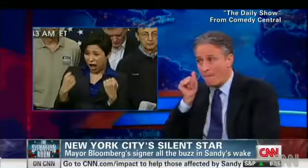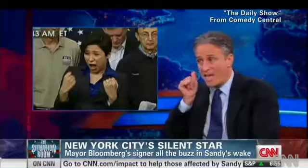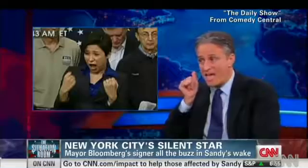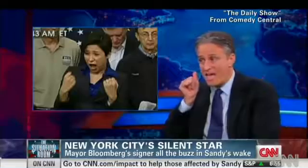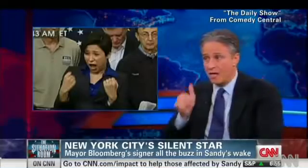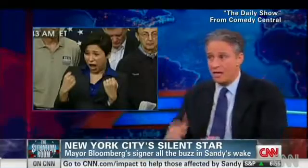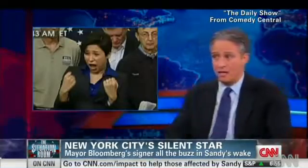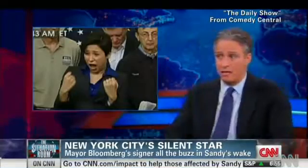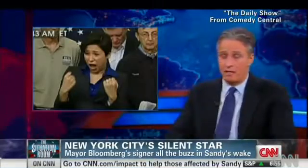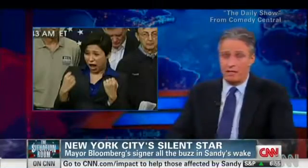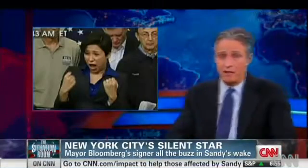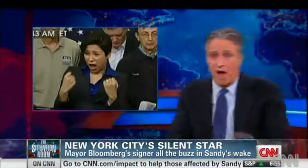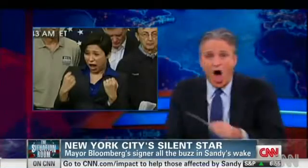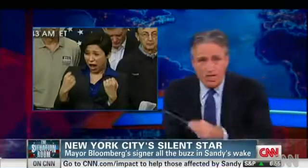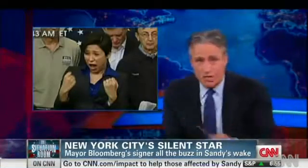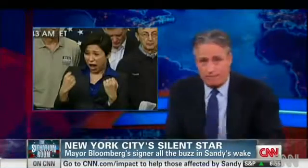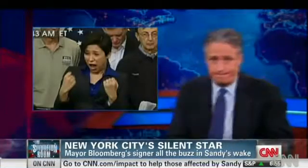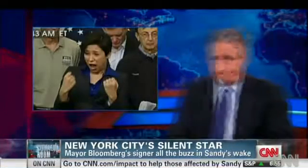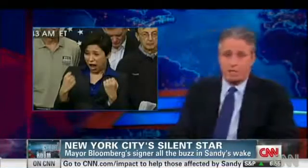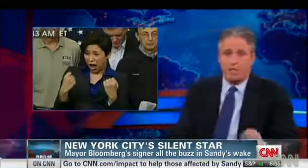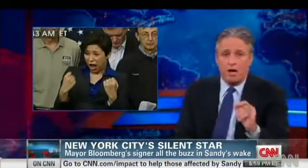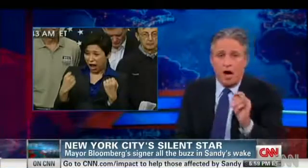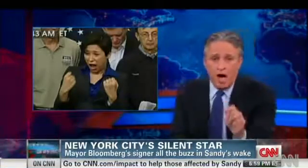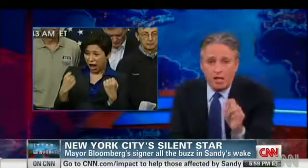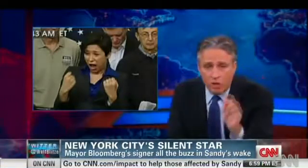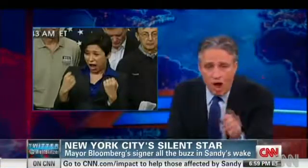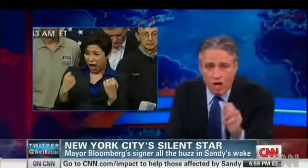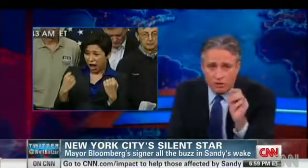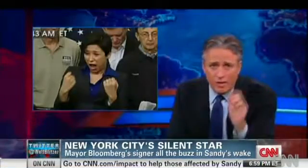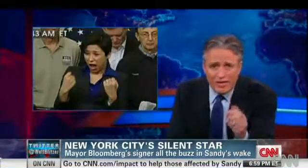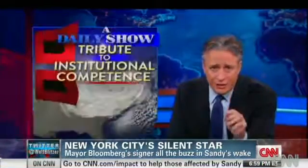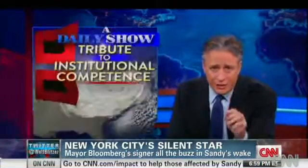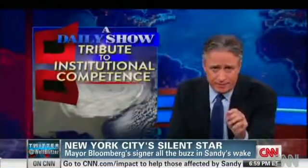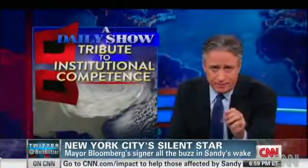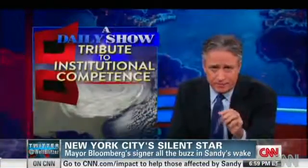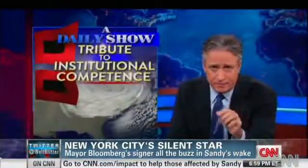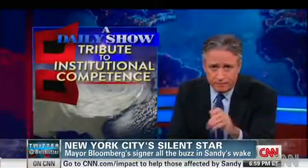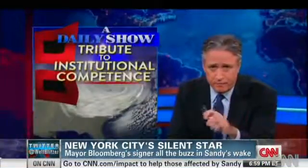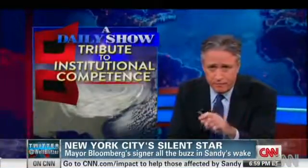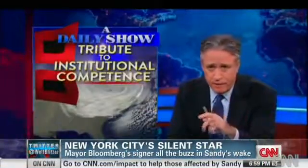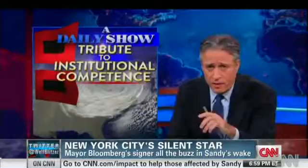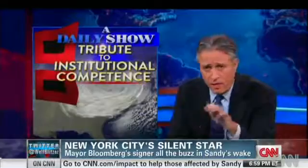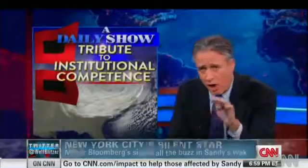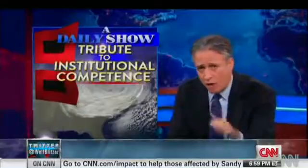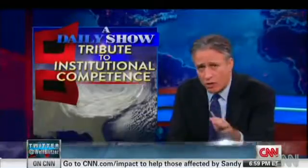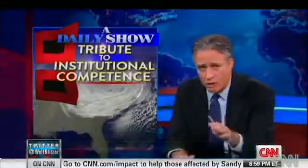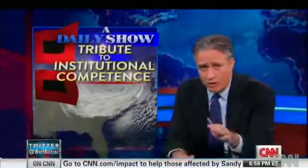Alina Cho, CNN, New York.